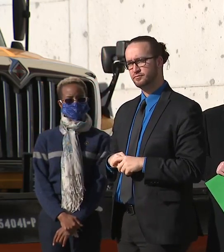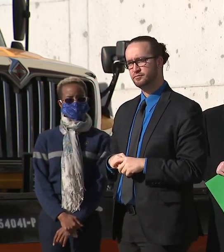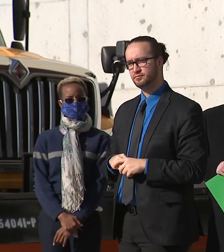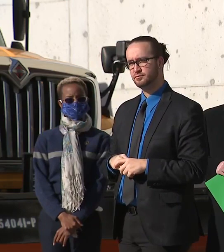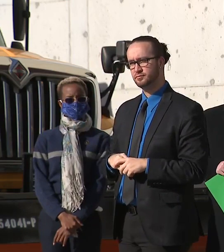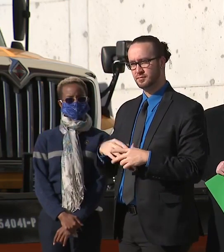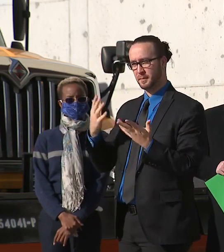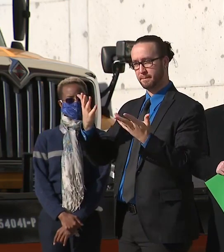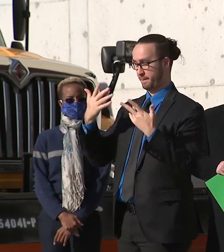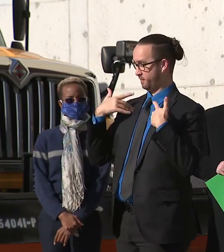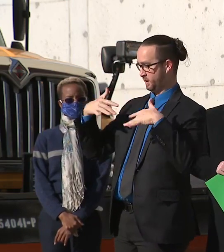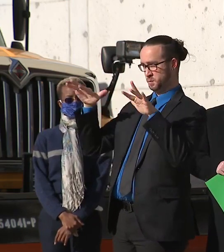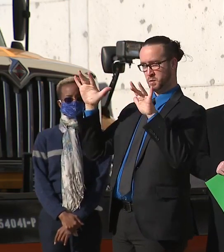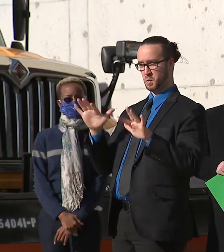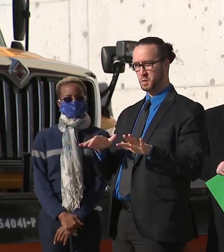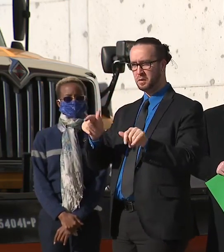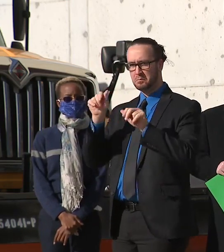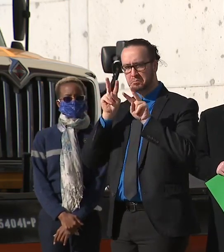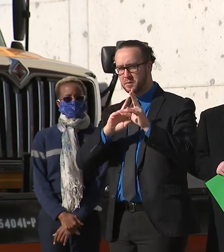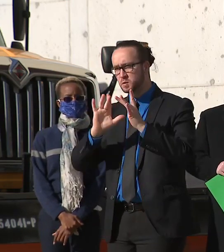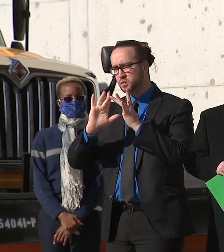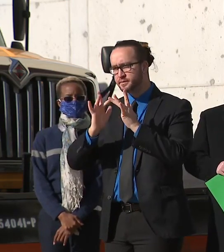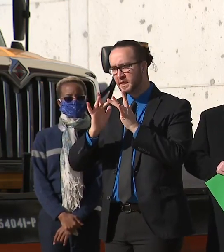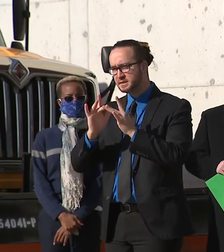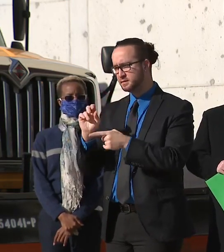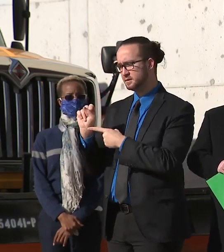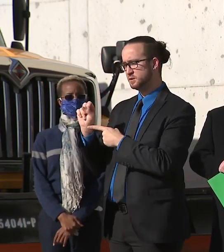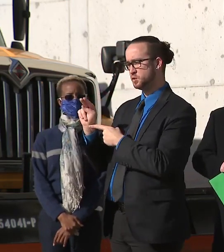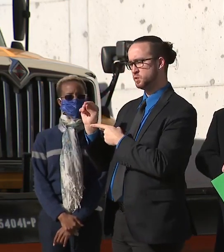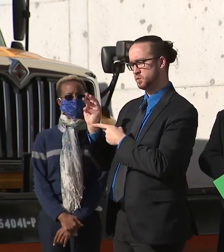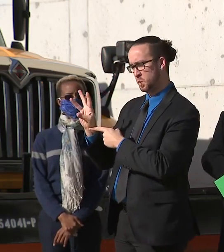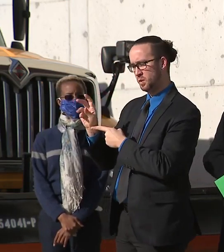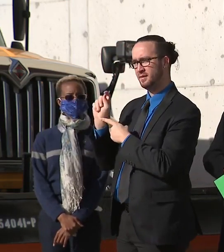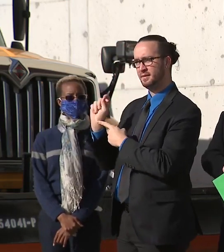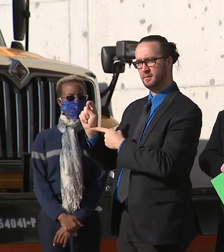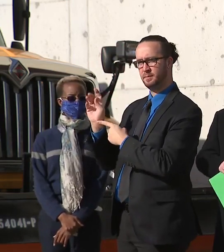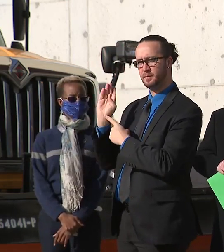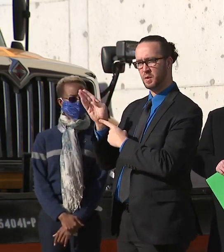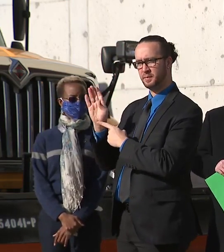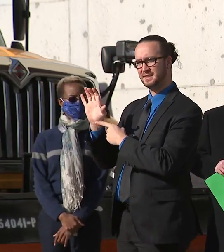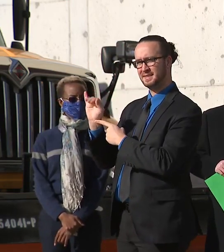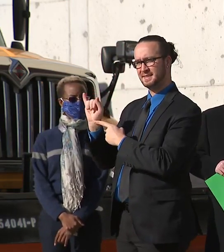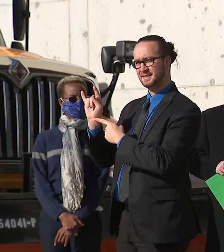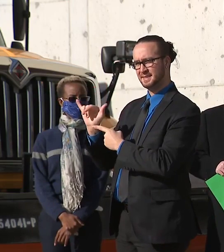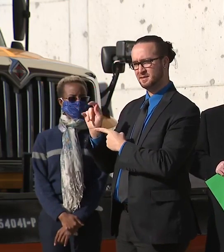snow.baltimorecity.gov for updates and information that we want to get out to the public. Again, that website is